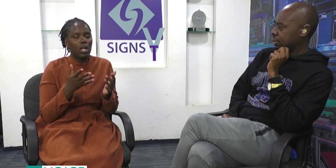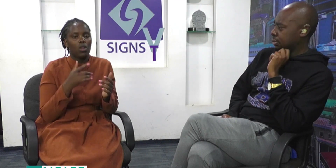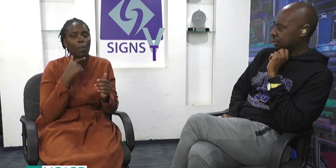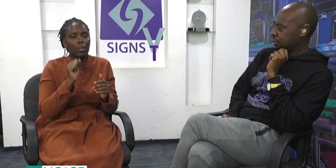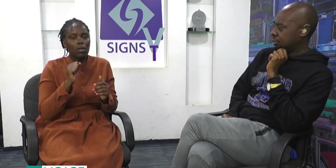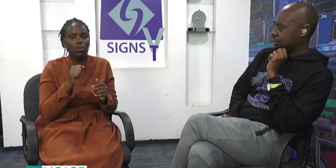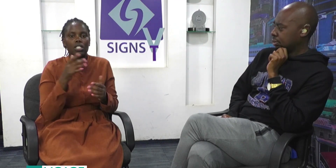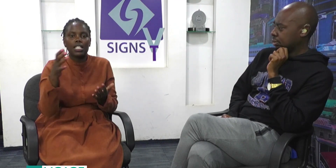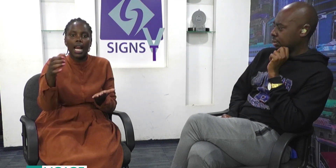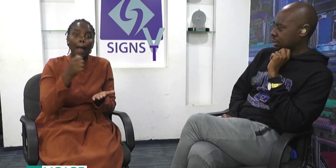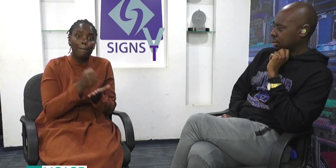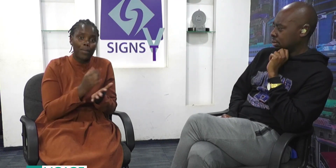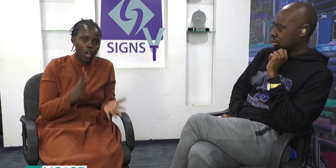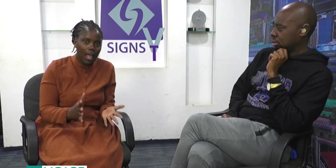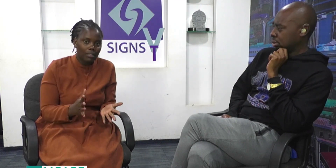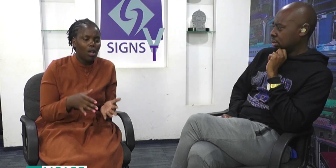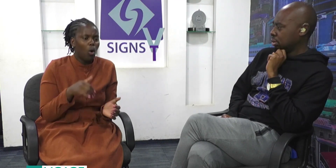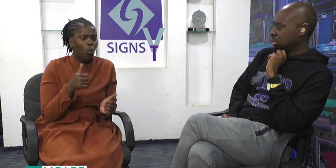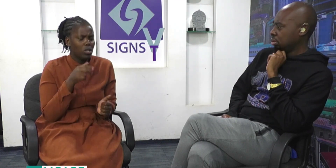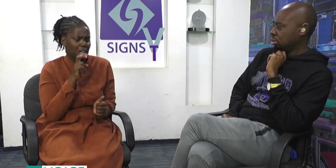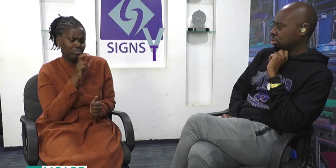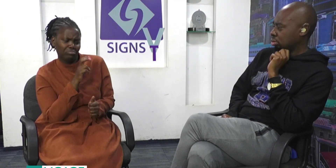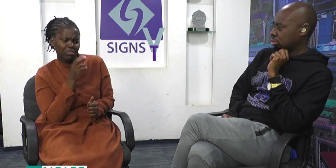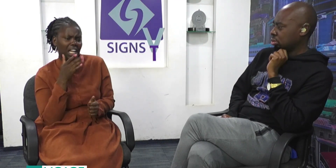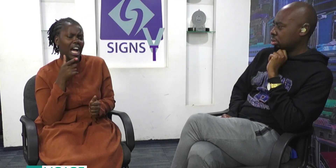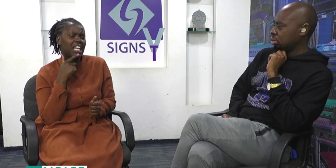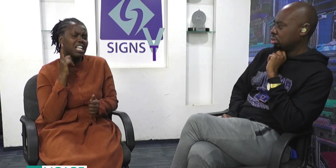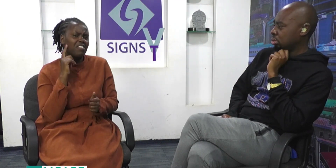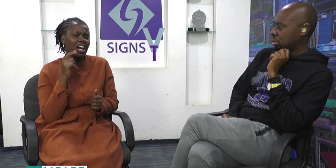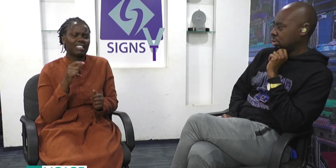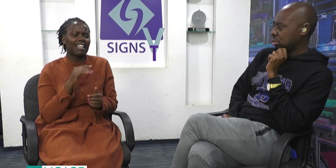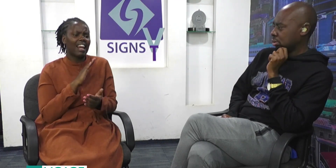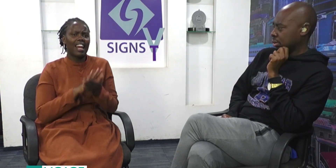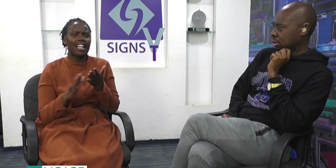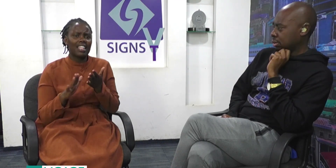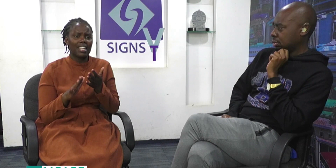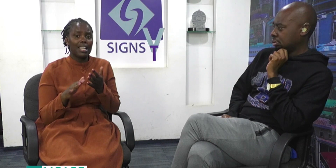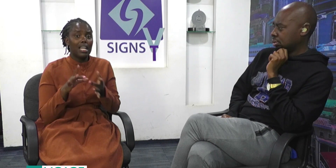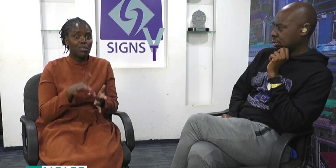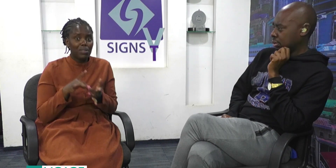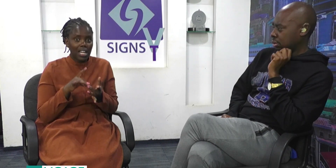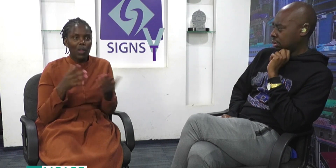Maybe you can have also a message to the employers,